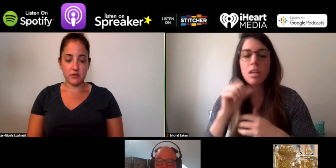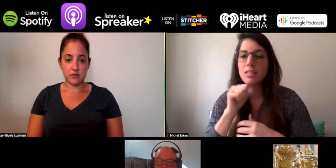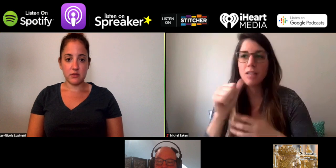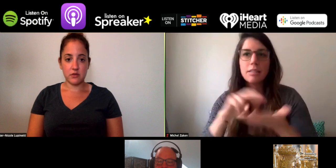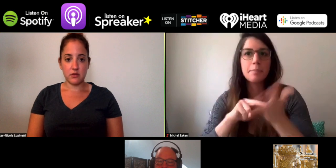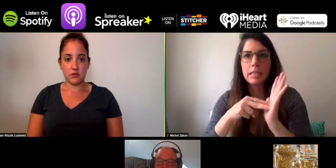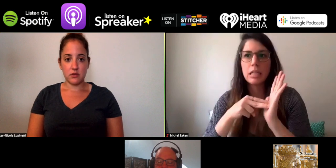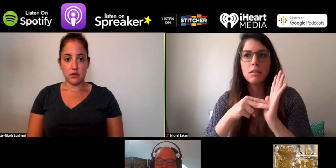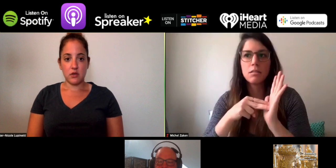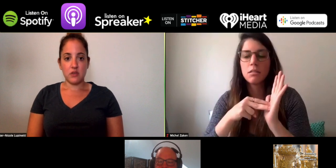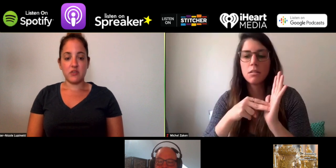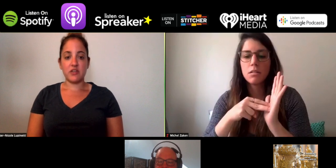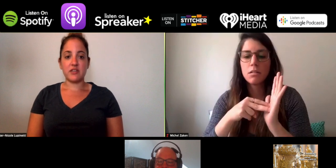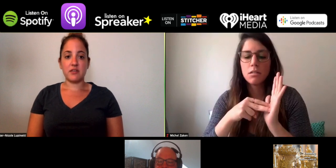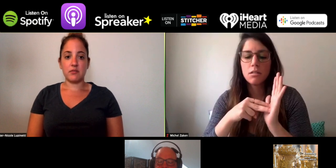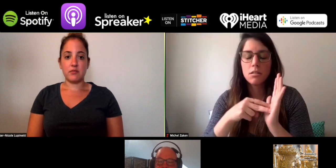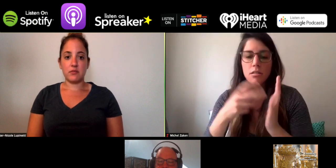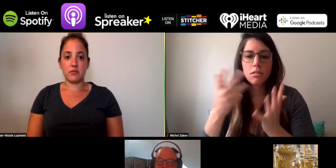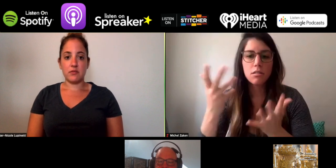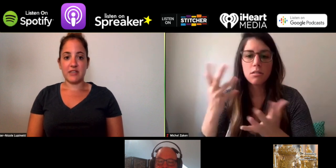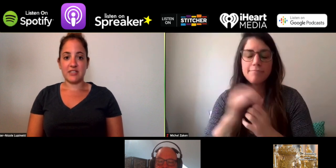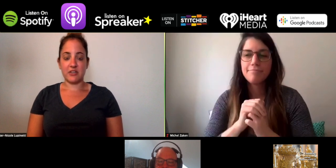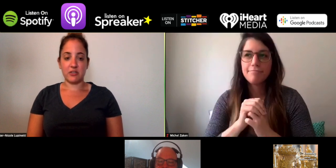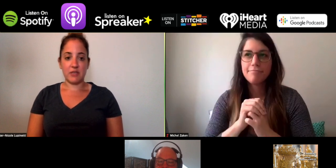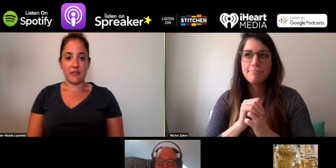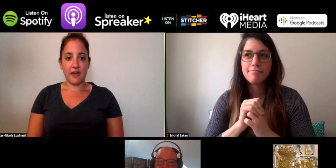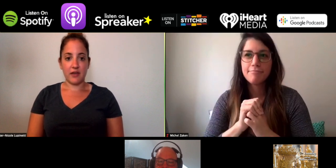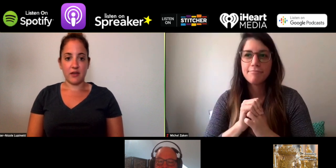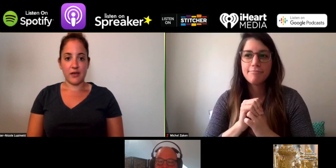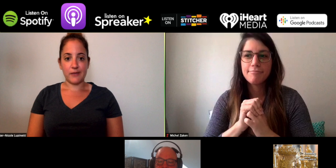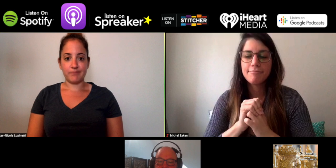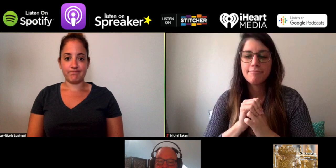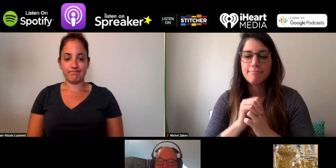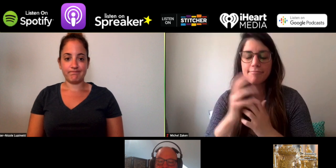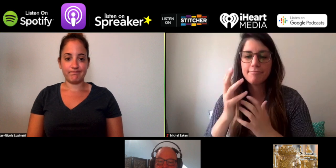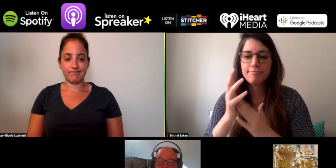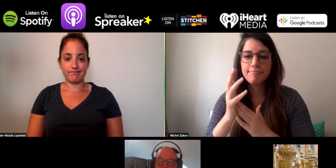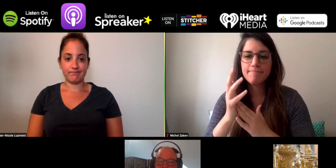cues. So that doesn't necessarily mean that,